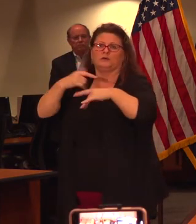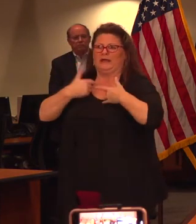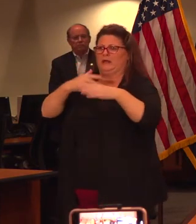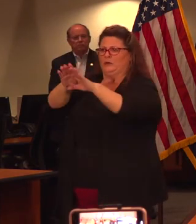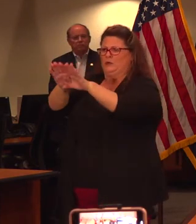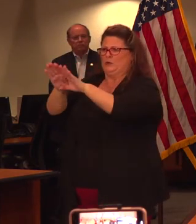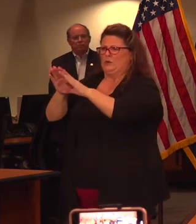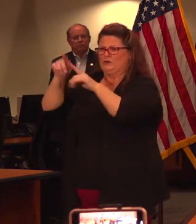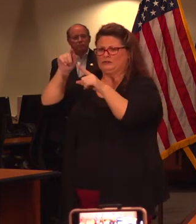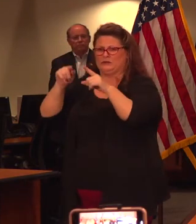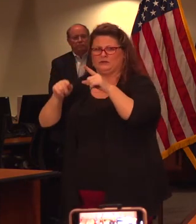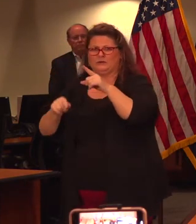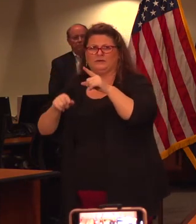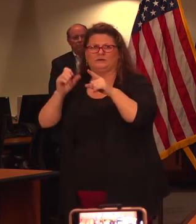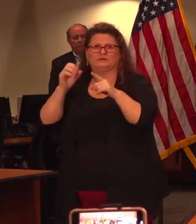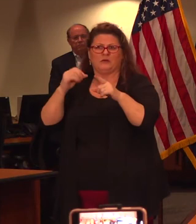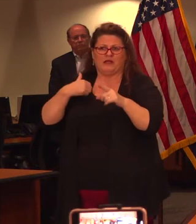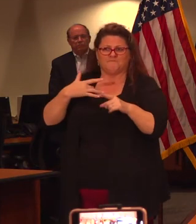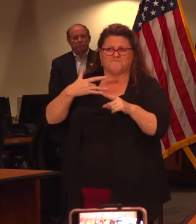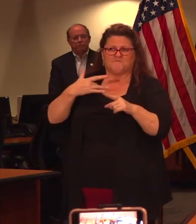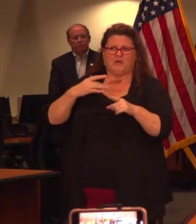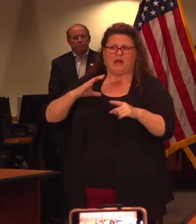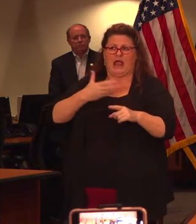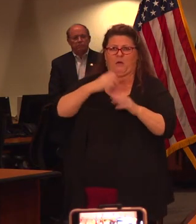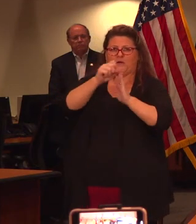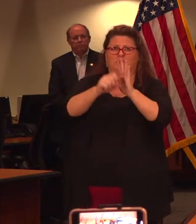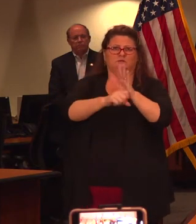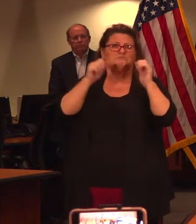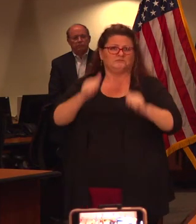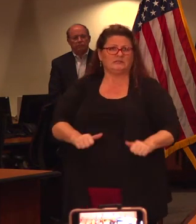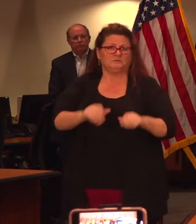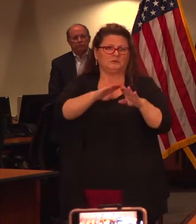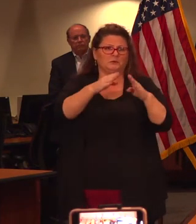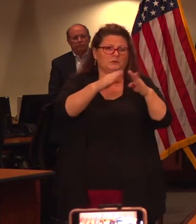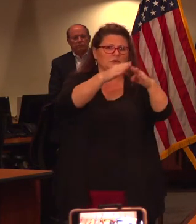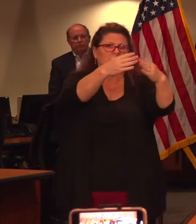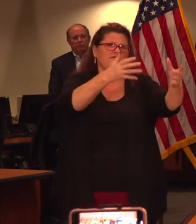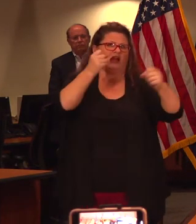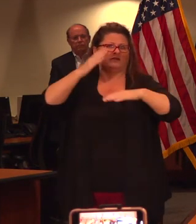able to move out of that, I think, quicker than some others. But I think